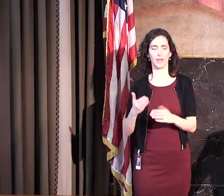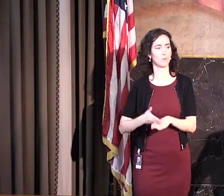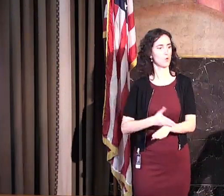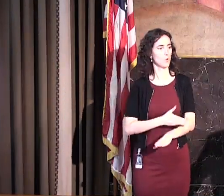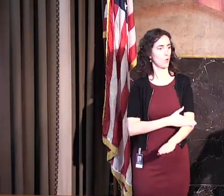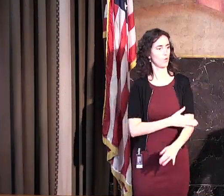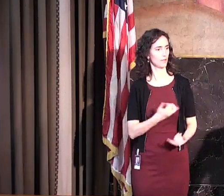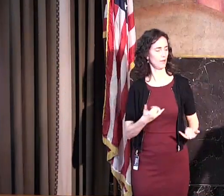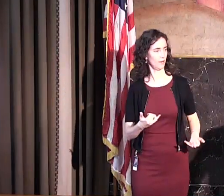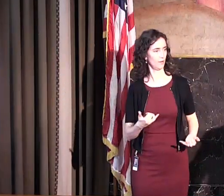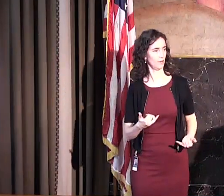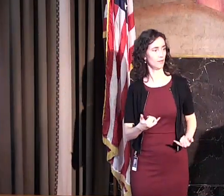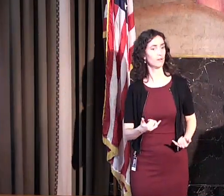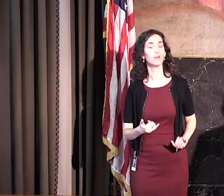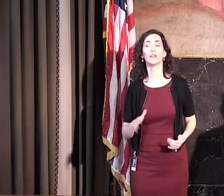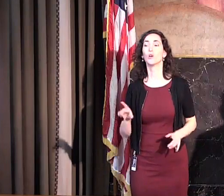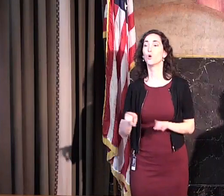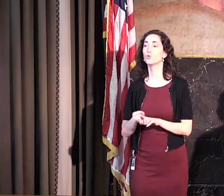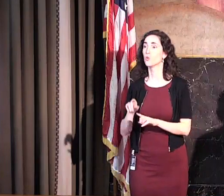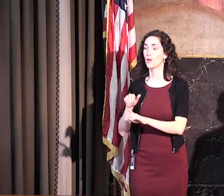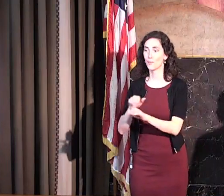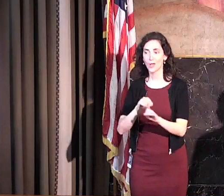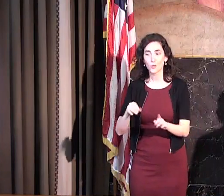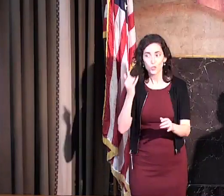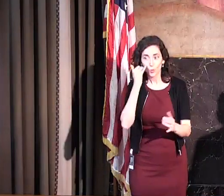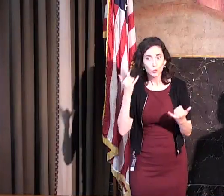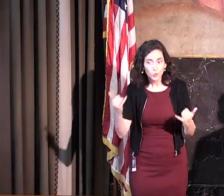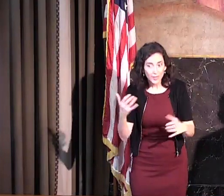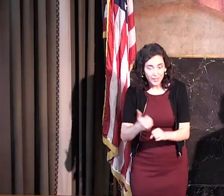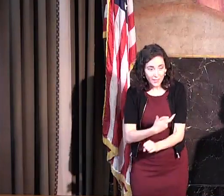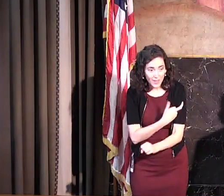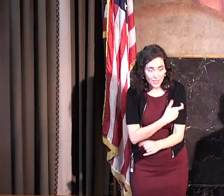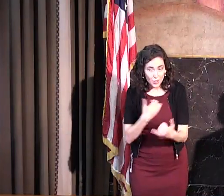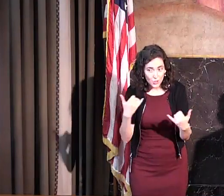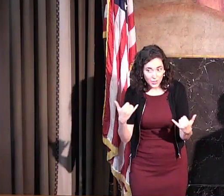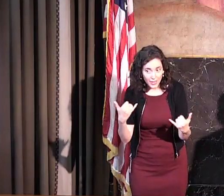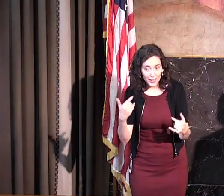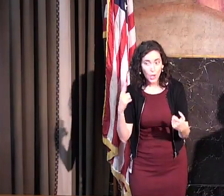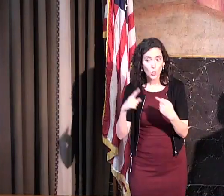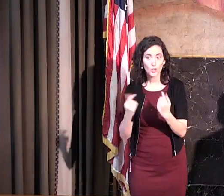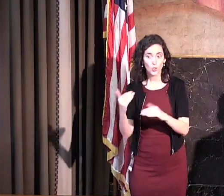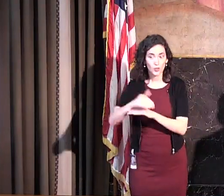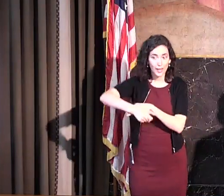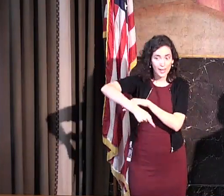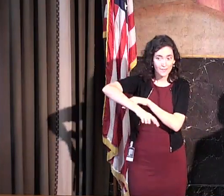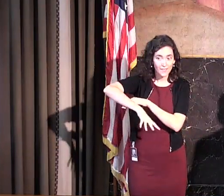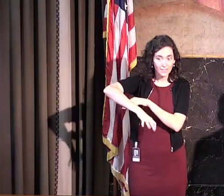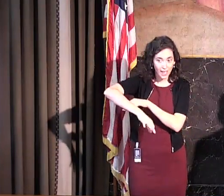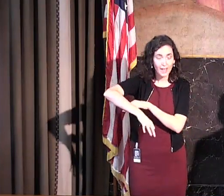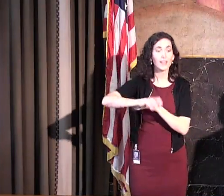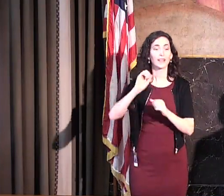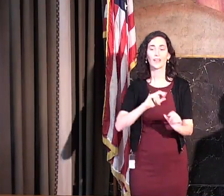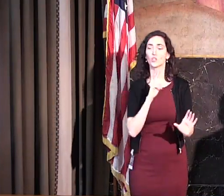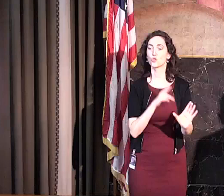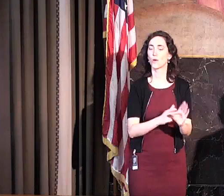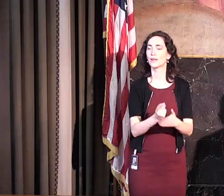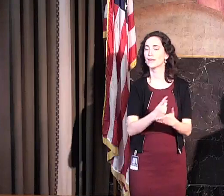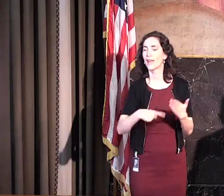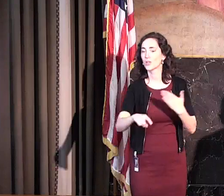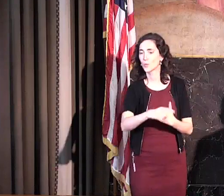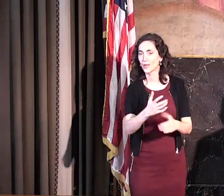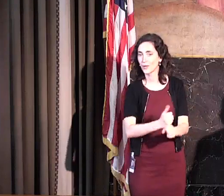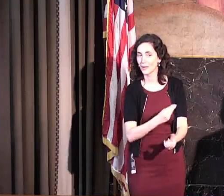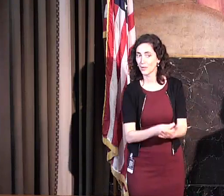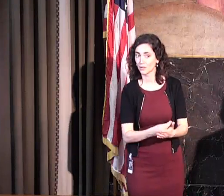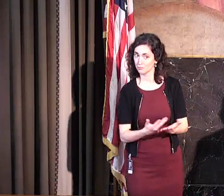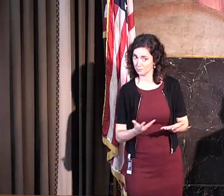remind you that you can get vaccinated today, and you have until 11:59 to sign up for next week's drawing.